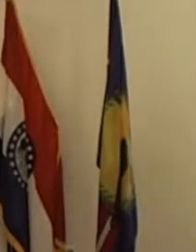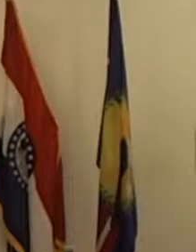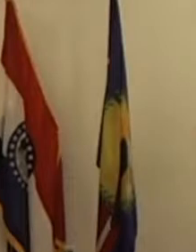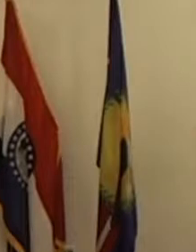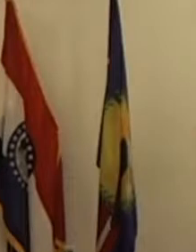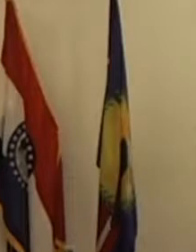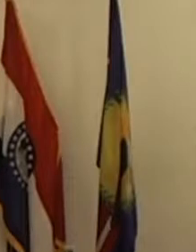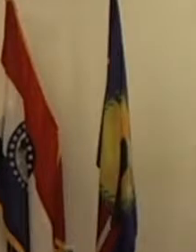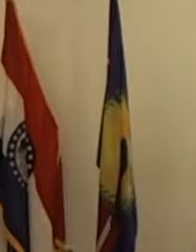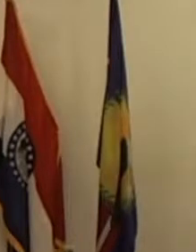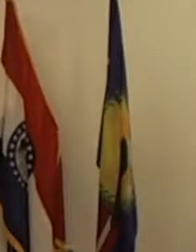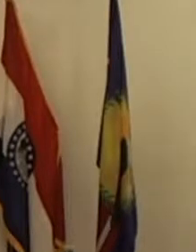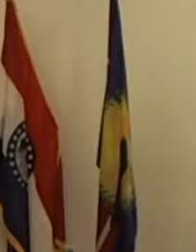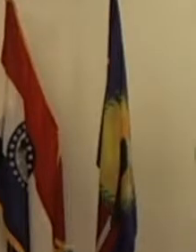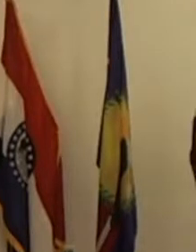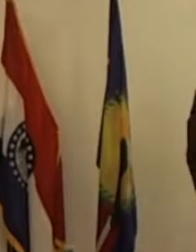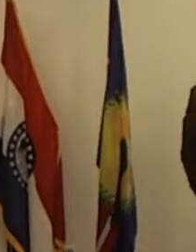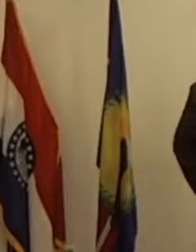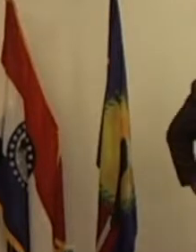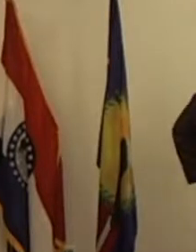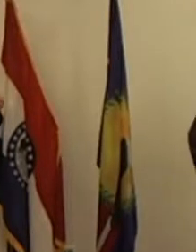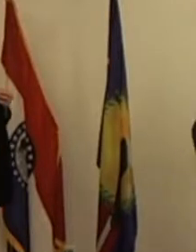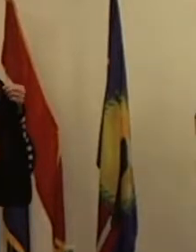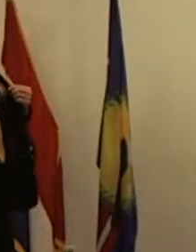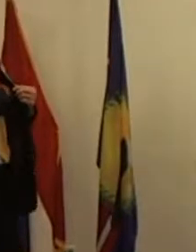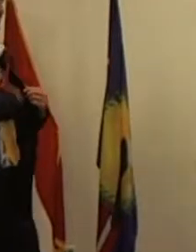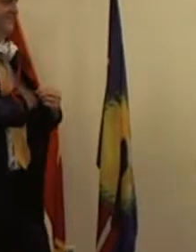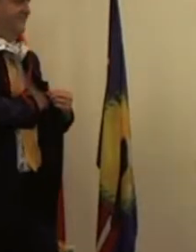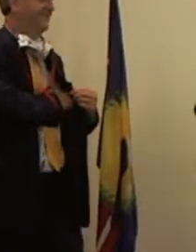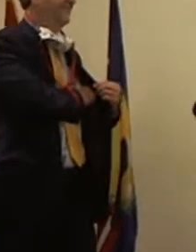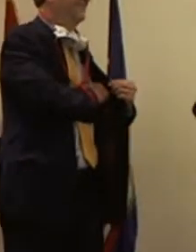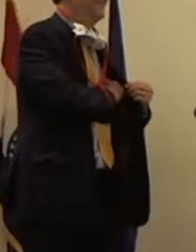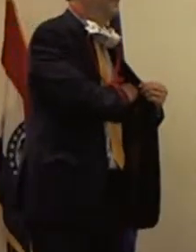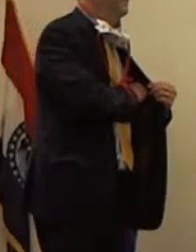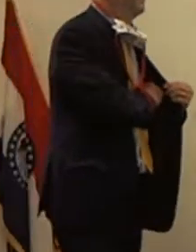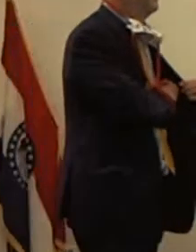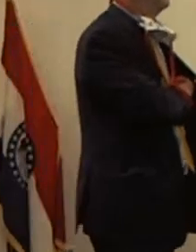your staff in the future, and this is something